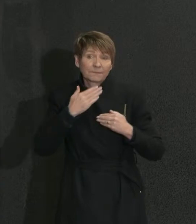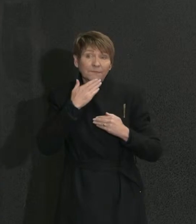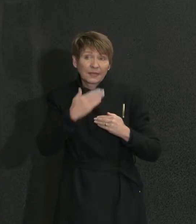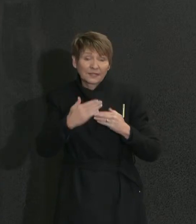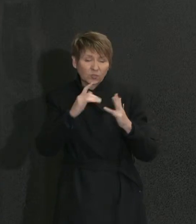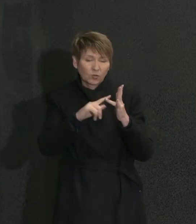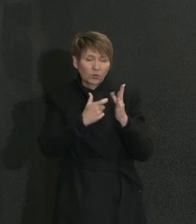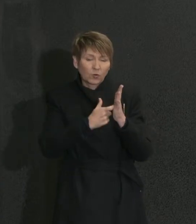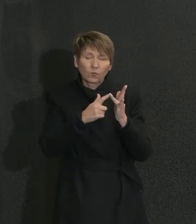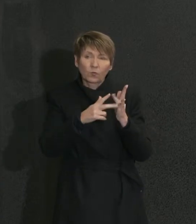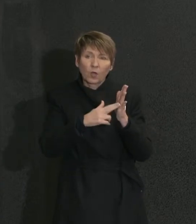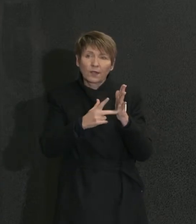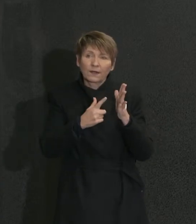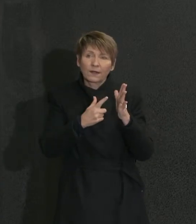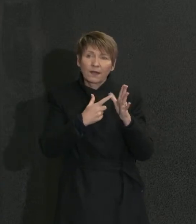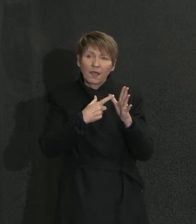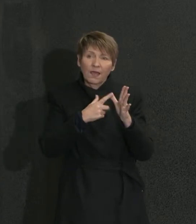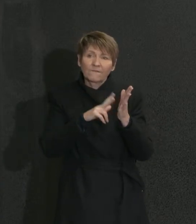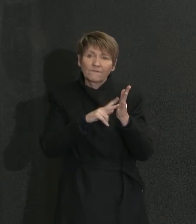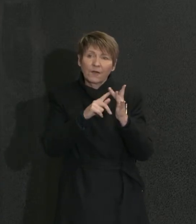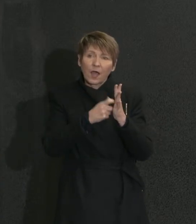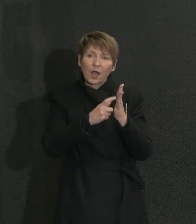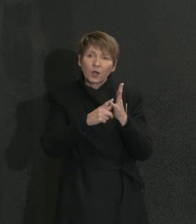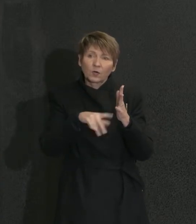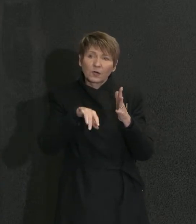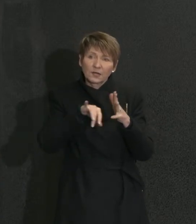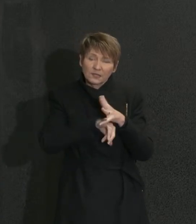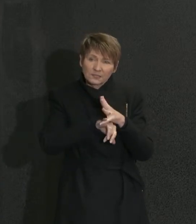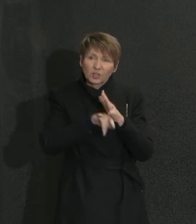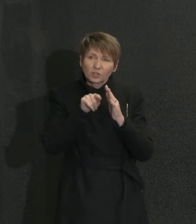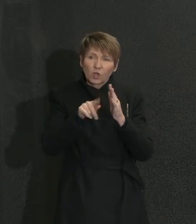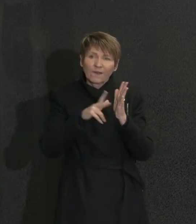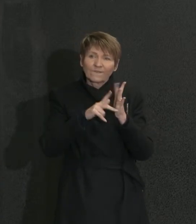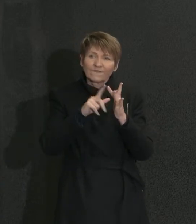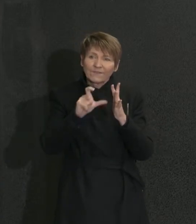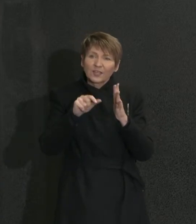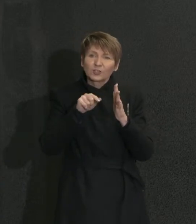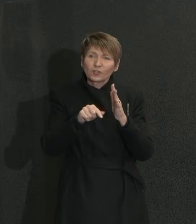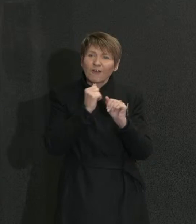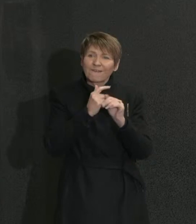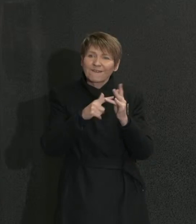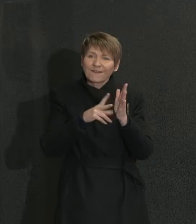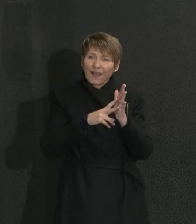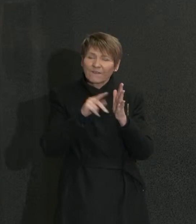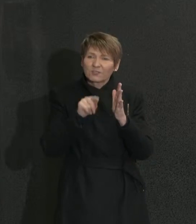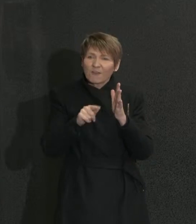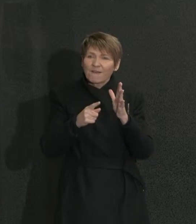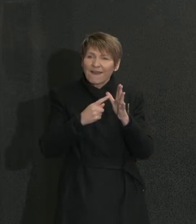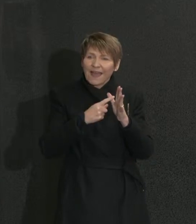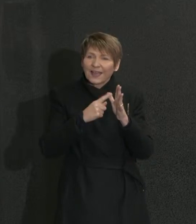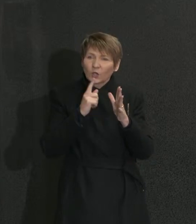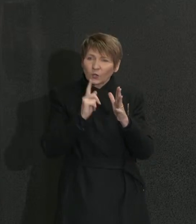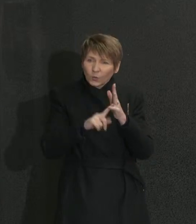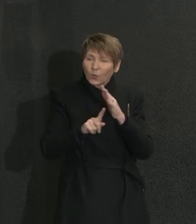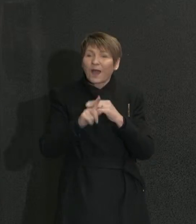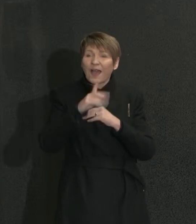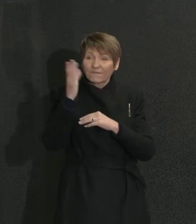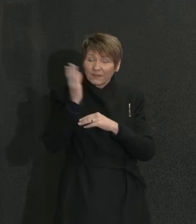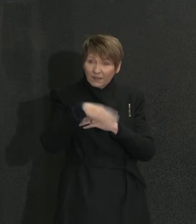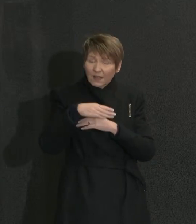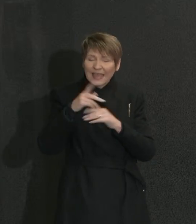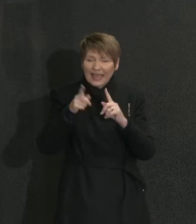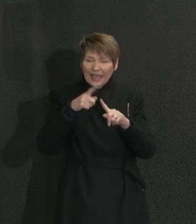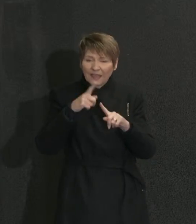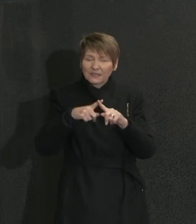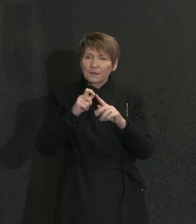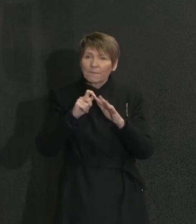for the many, many hundreds of thousands of people who will in fact do that. Are those the cases that visited one of the first cases in this cluster, the